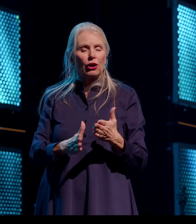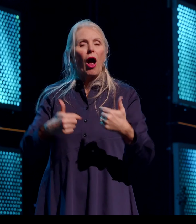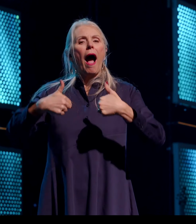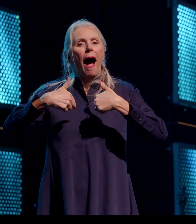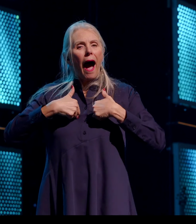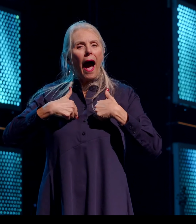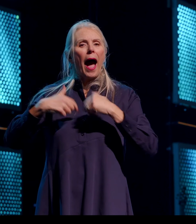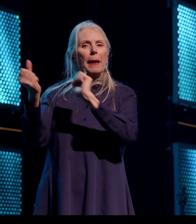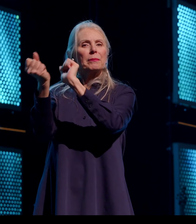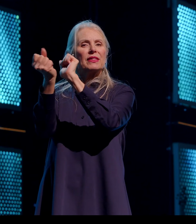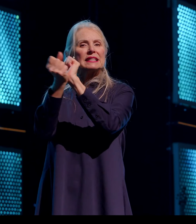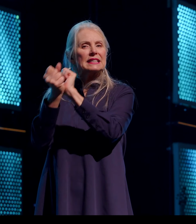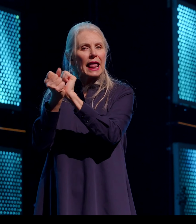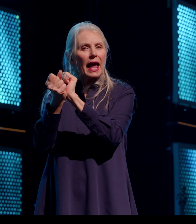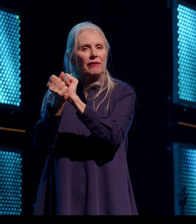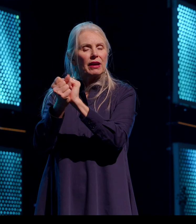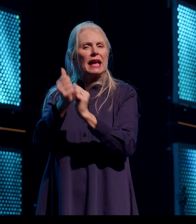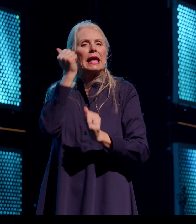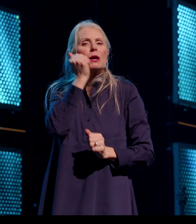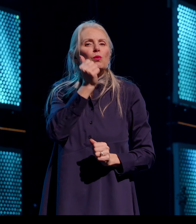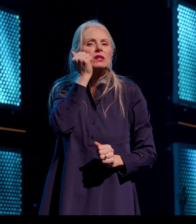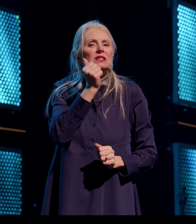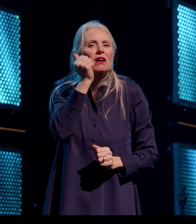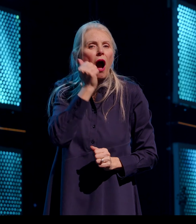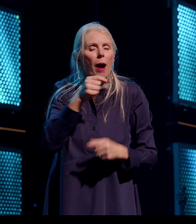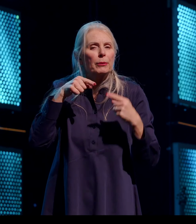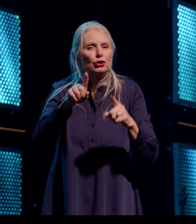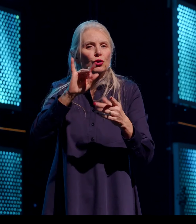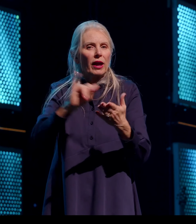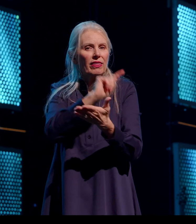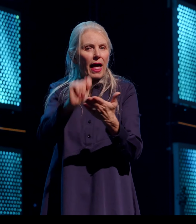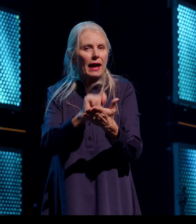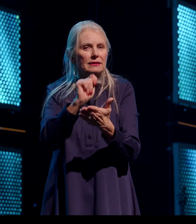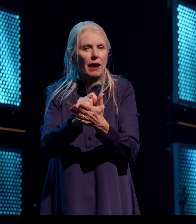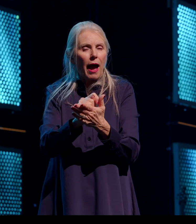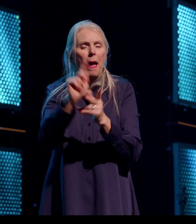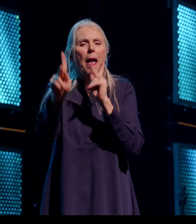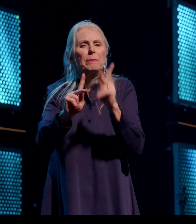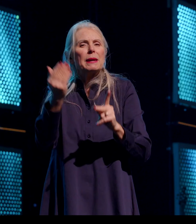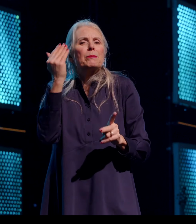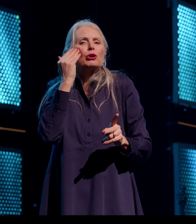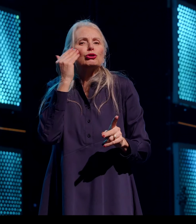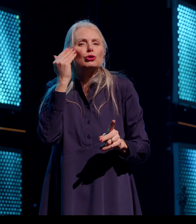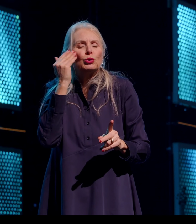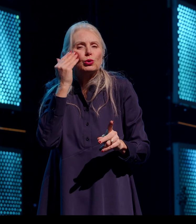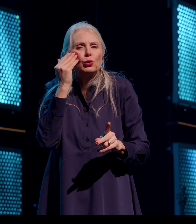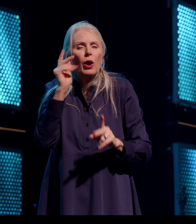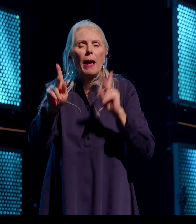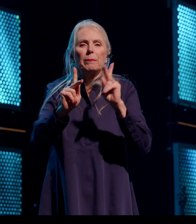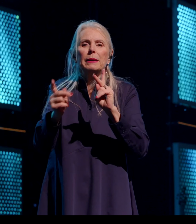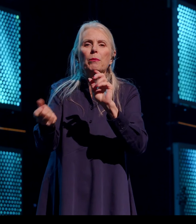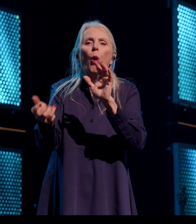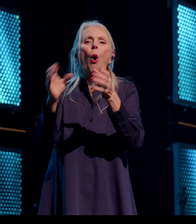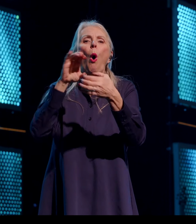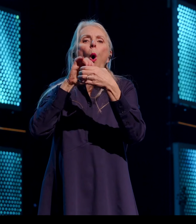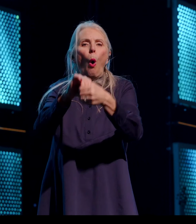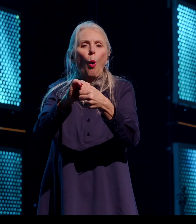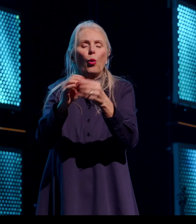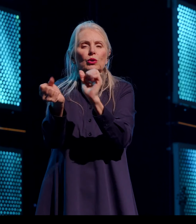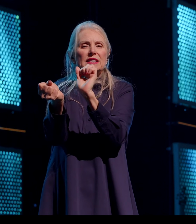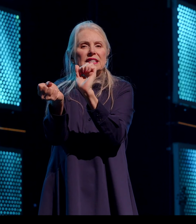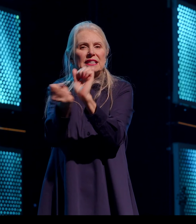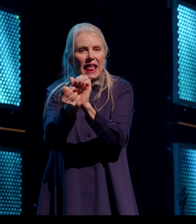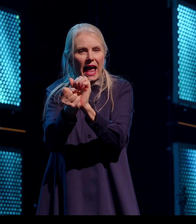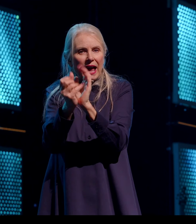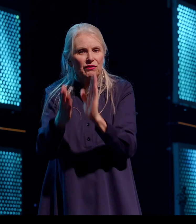Christ. Slavery was common during this time, and in this location, people knew slaves were owned by their masters and